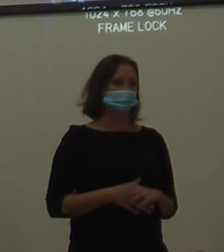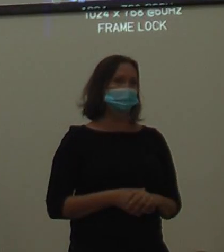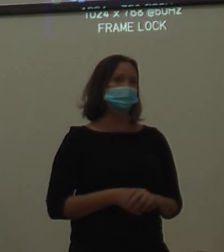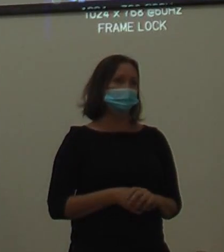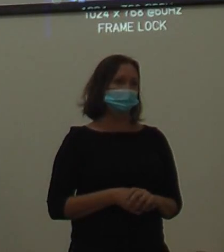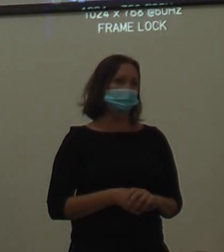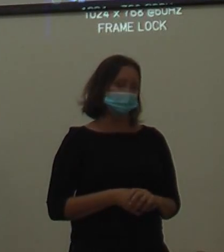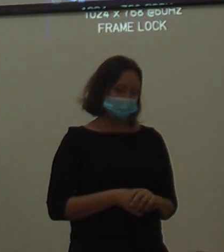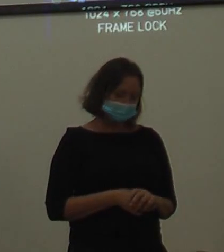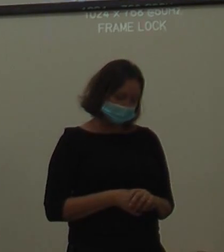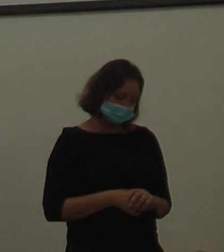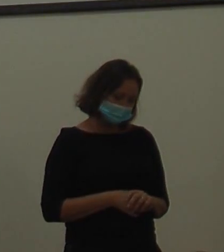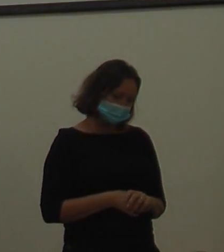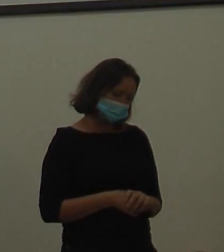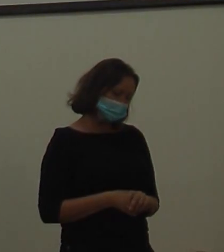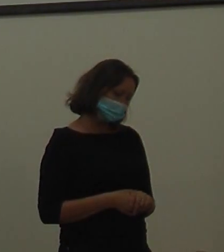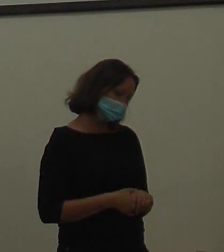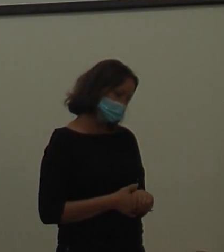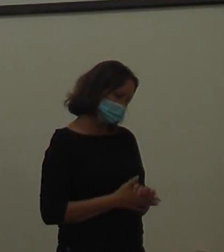Then,